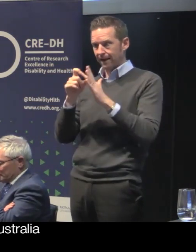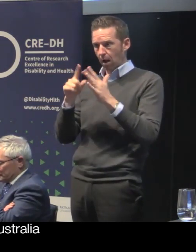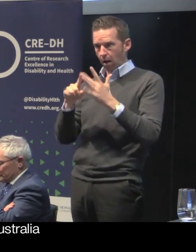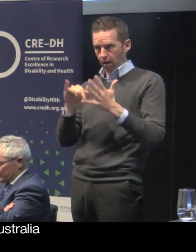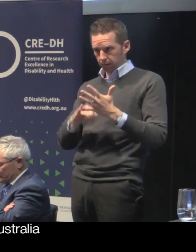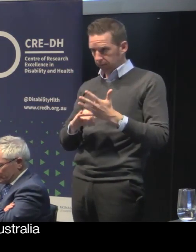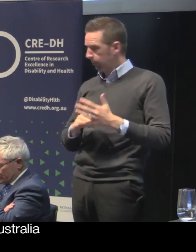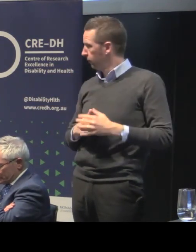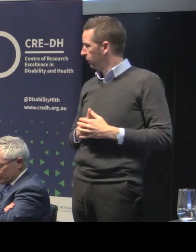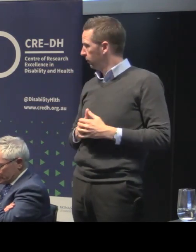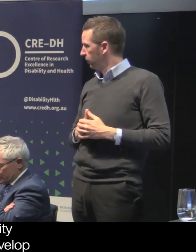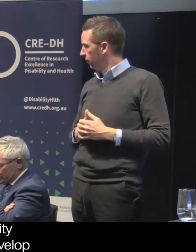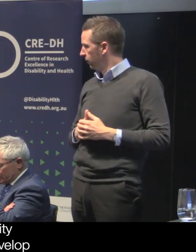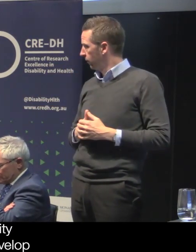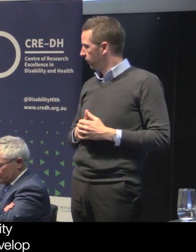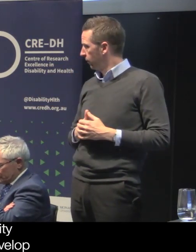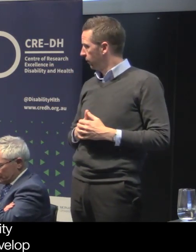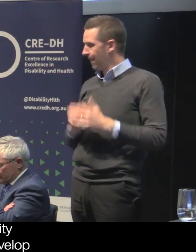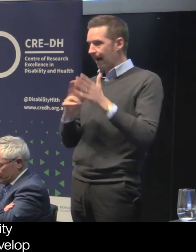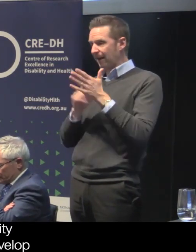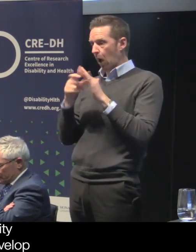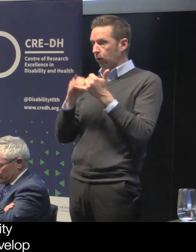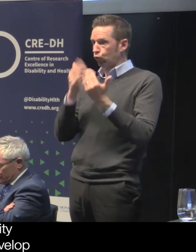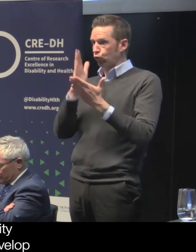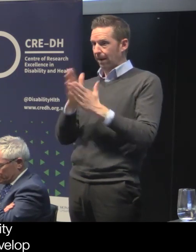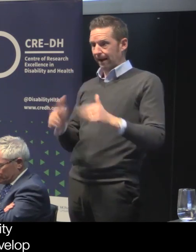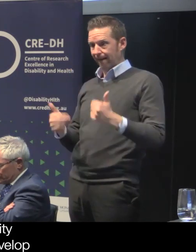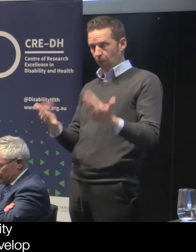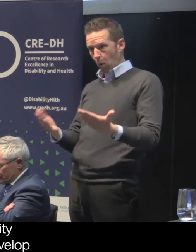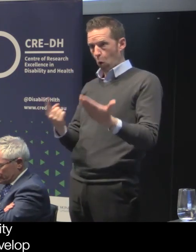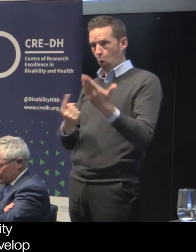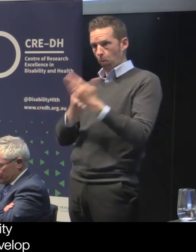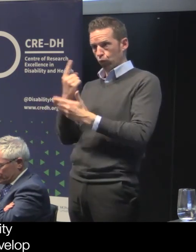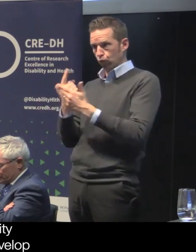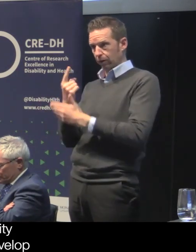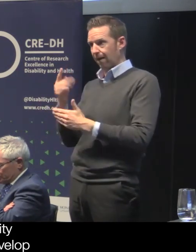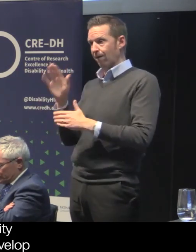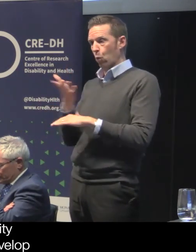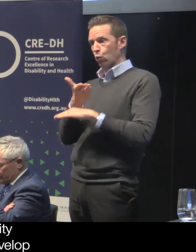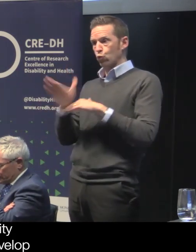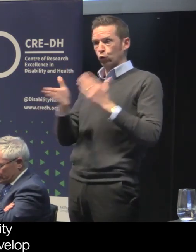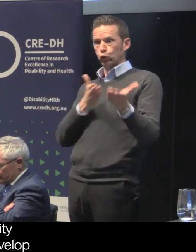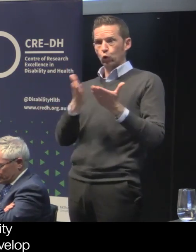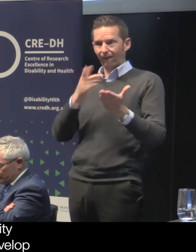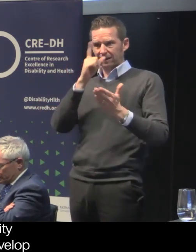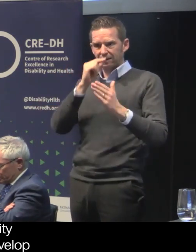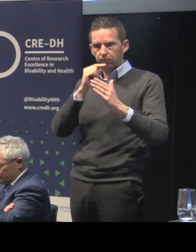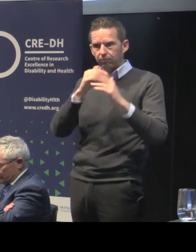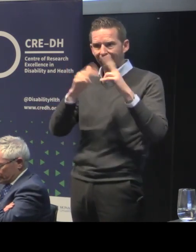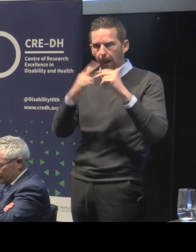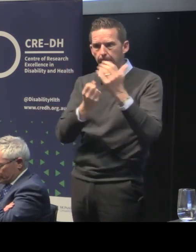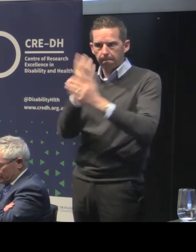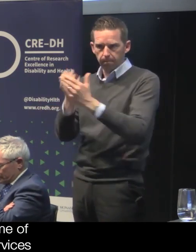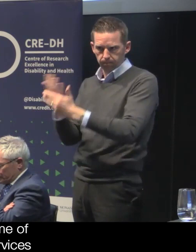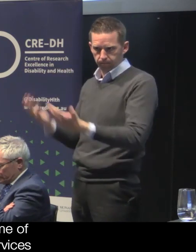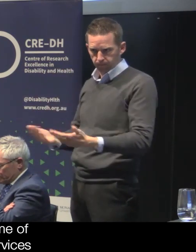the NDIS has given the opportunity for new services to develop and emerge, and we know